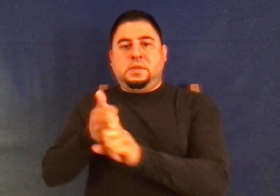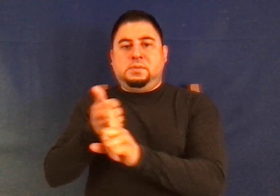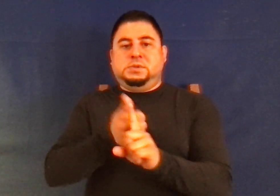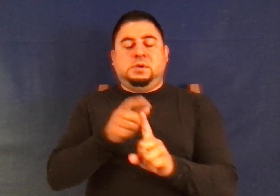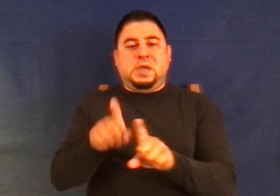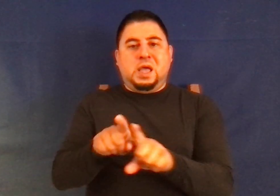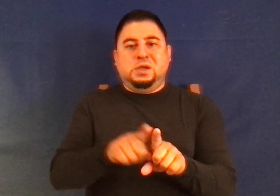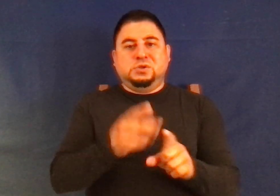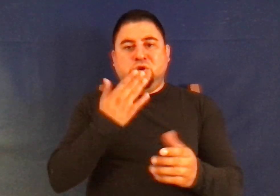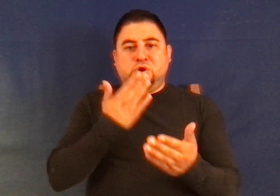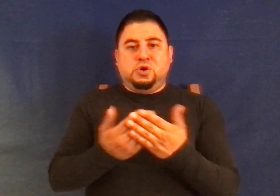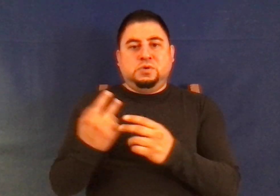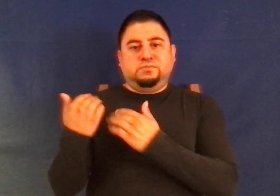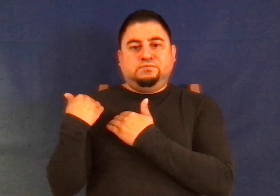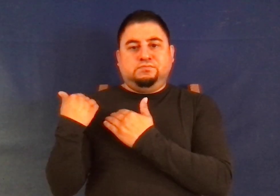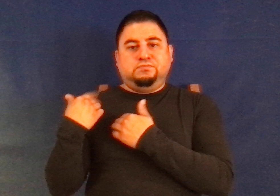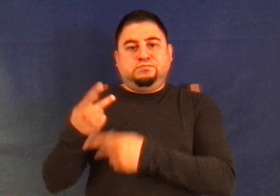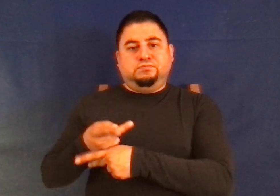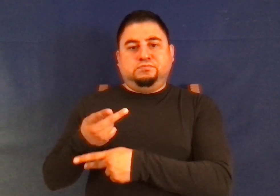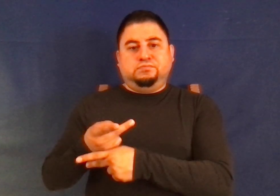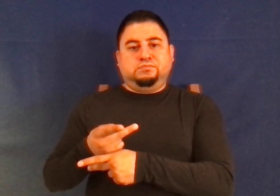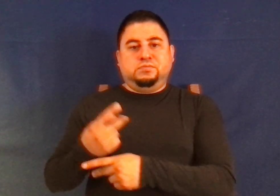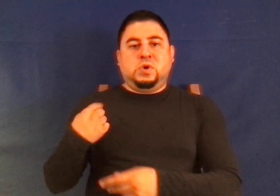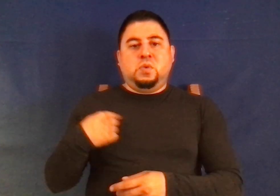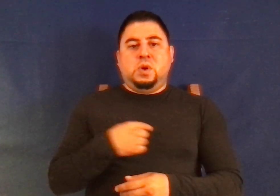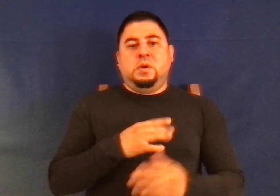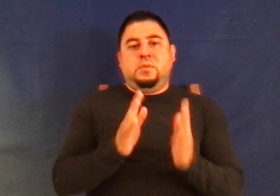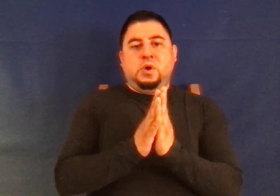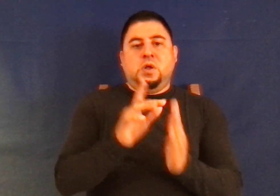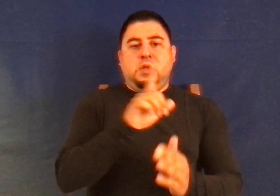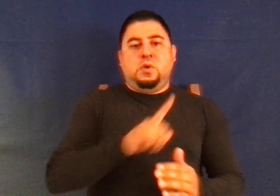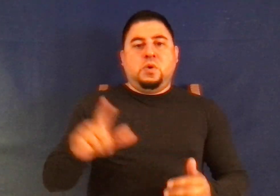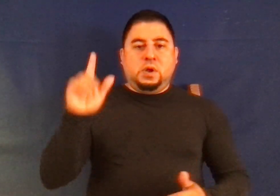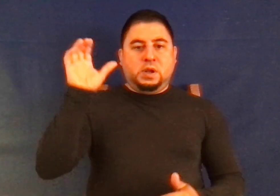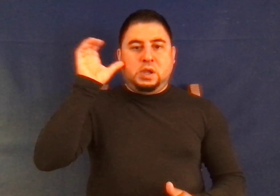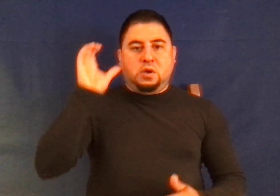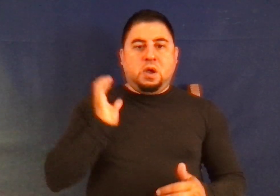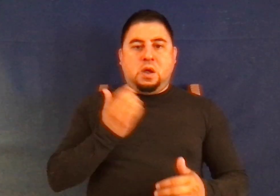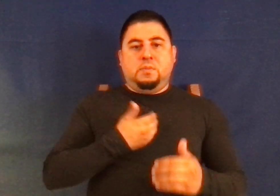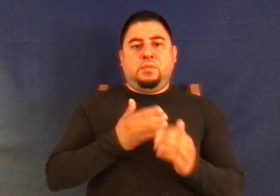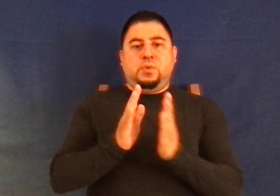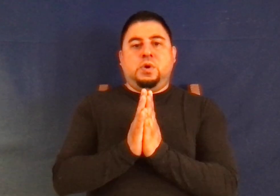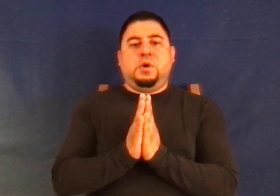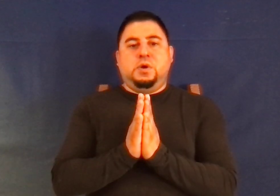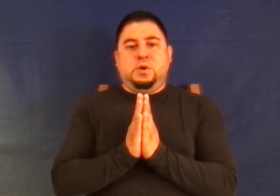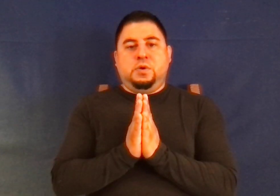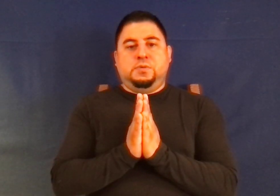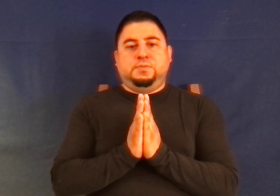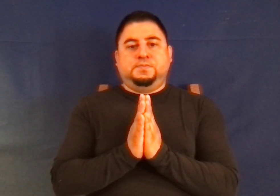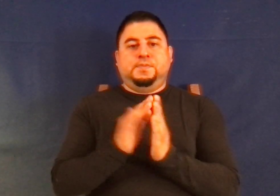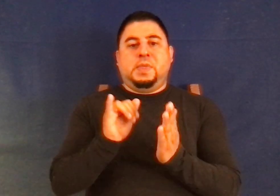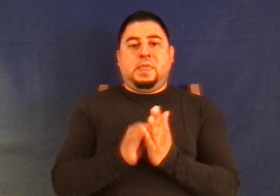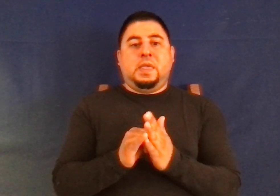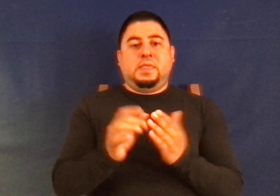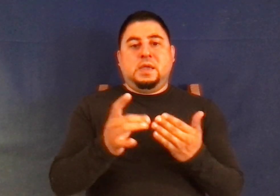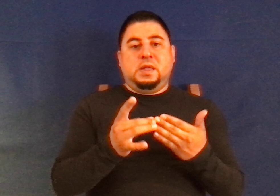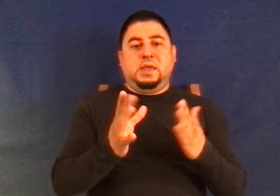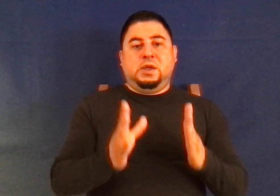stewards. Let us pray to the Lord. Lord, hear our prayer. That the leaders and people of